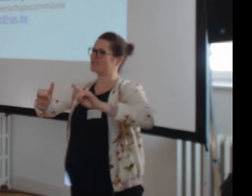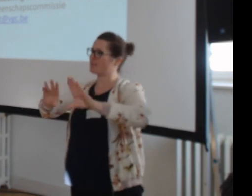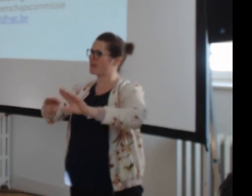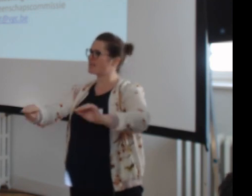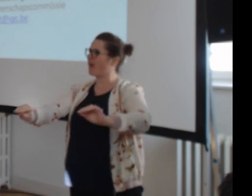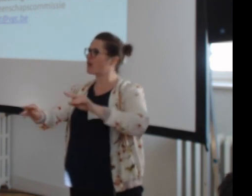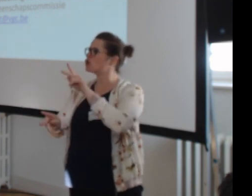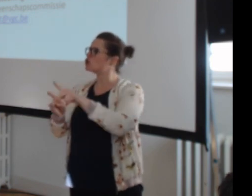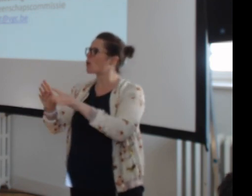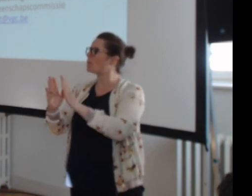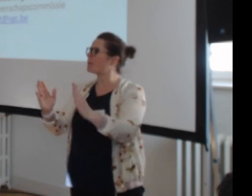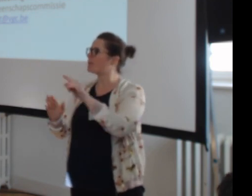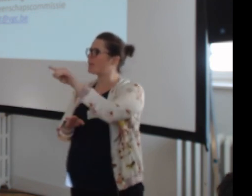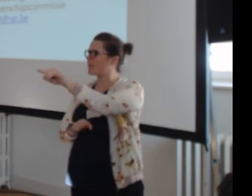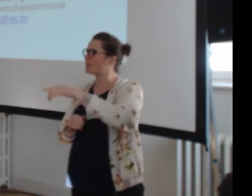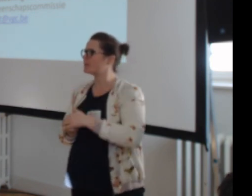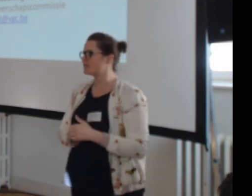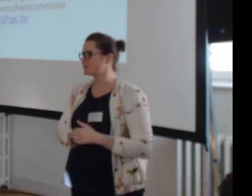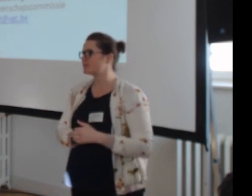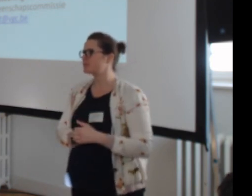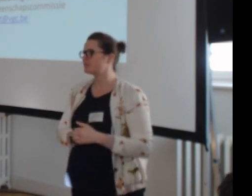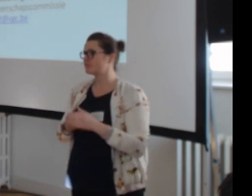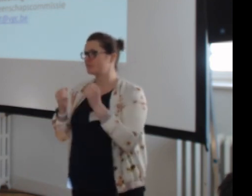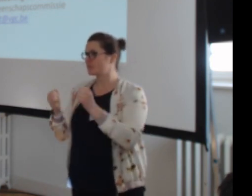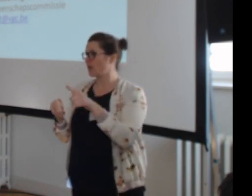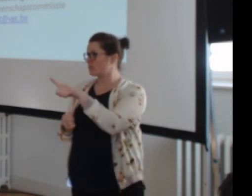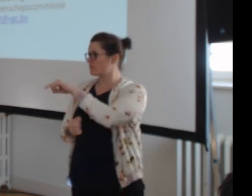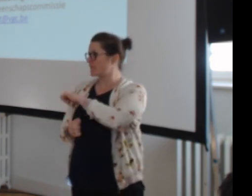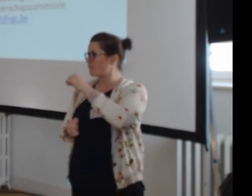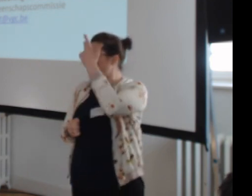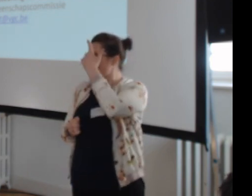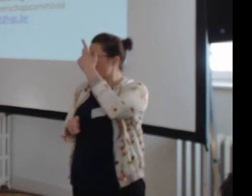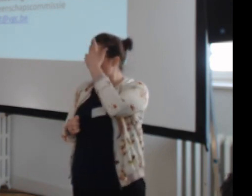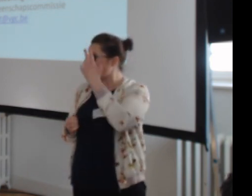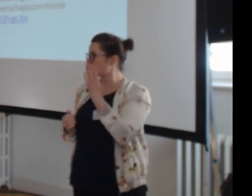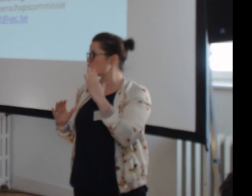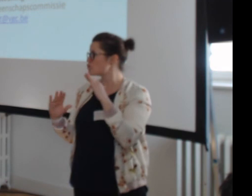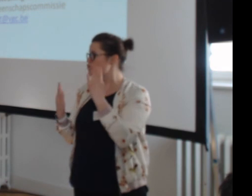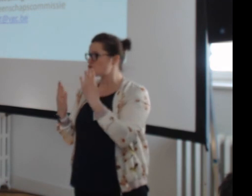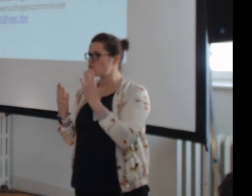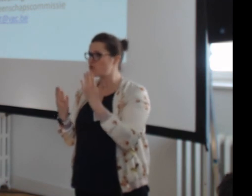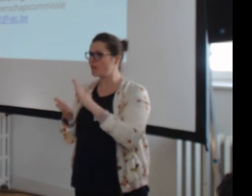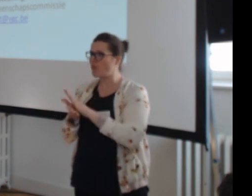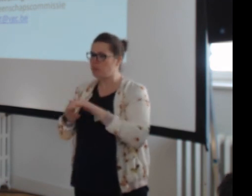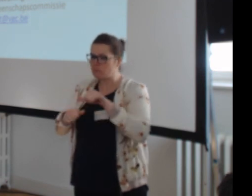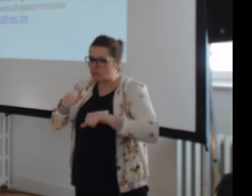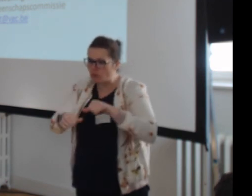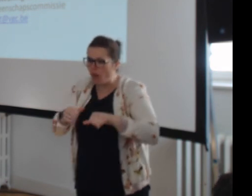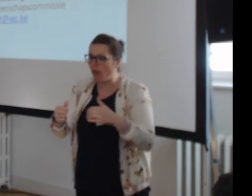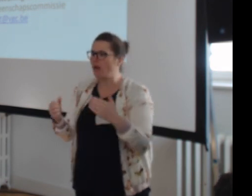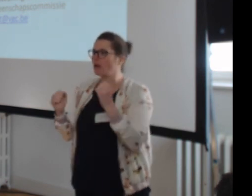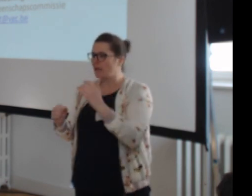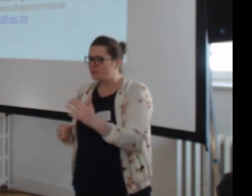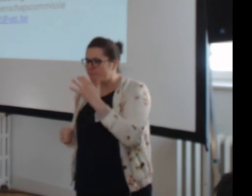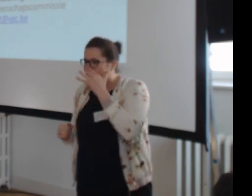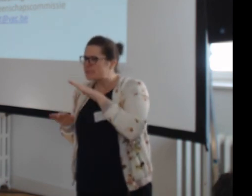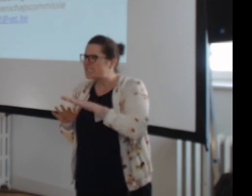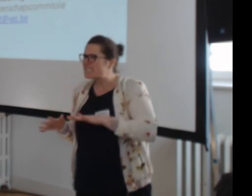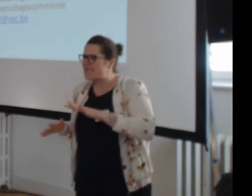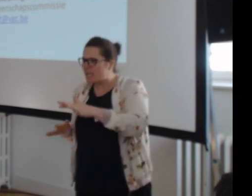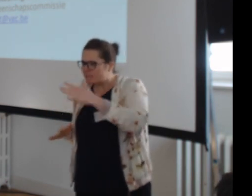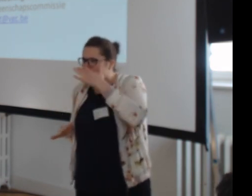materials from Roadbed, so you can experience how a puzzle looks like, or maybe you can smell the